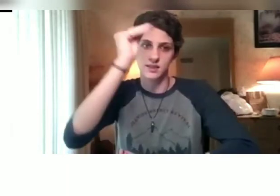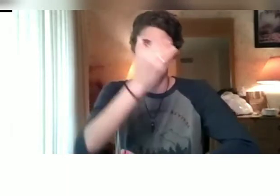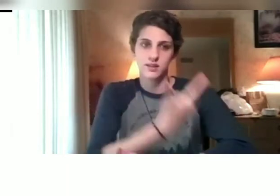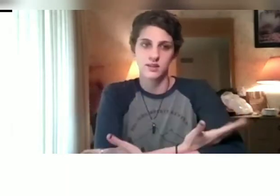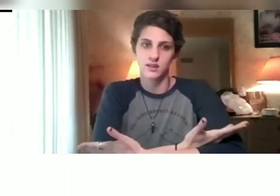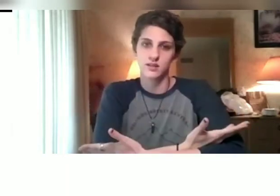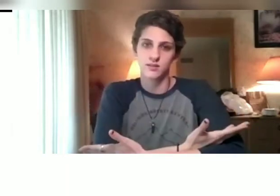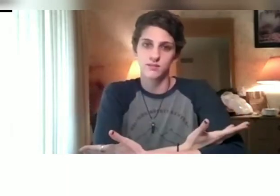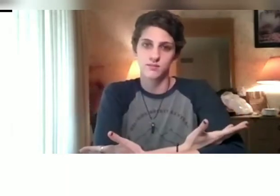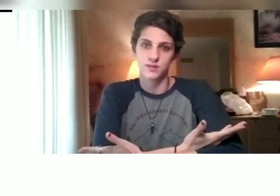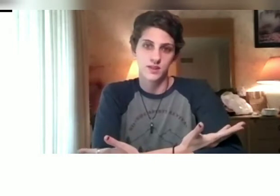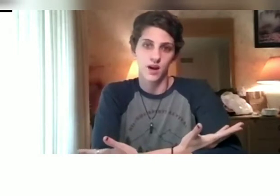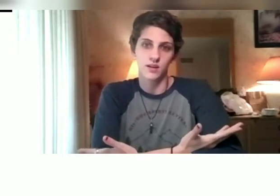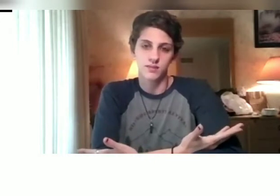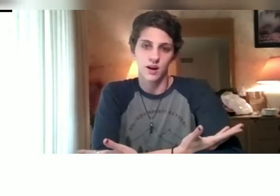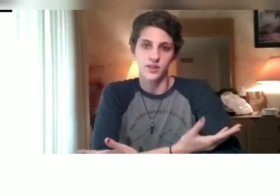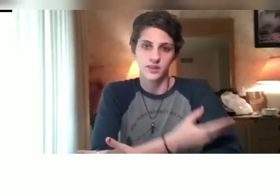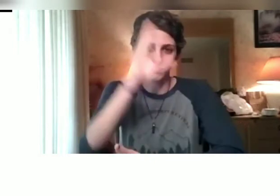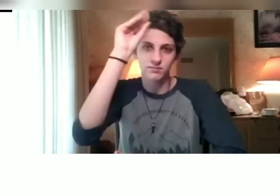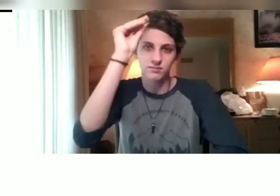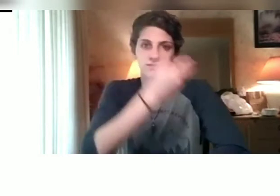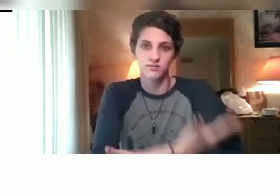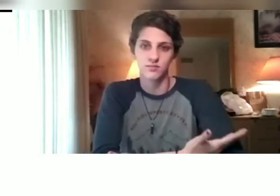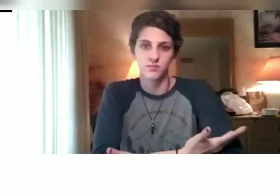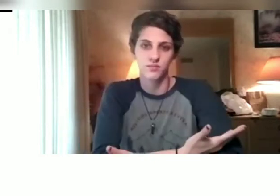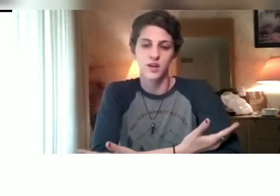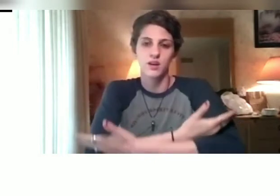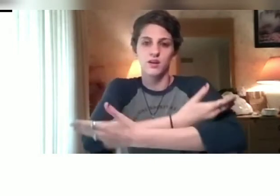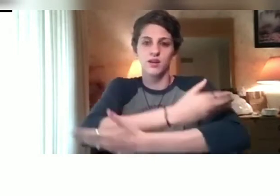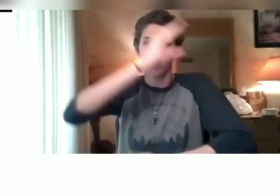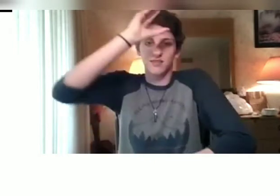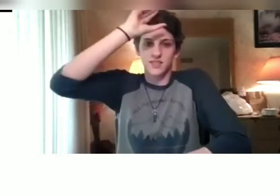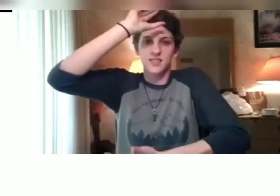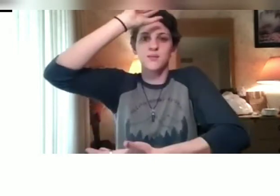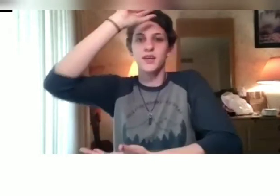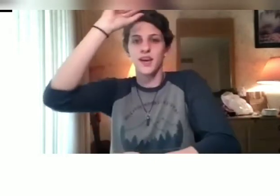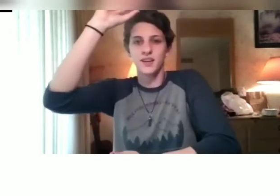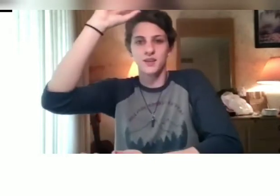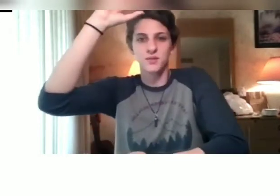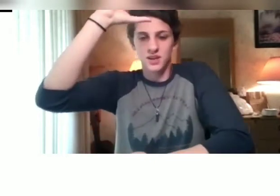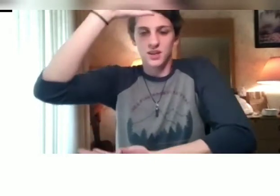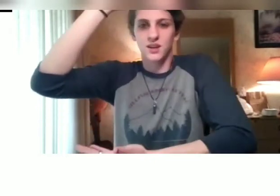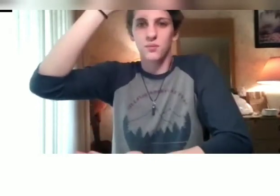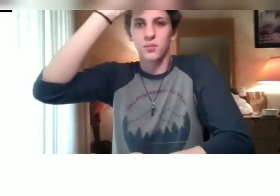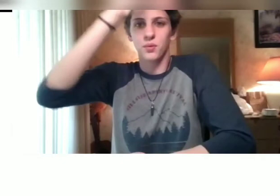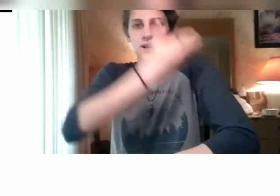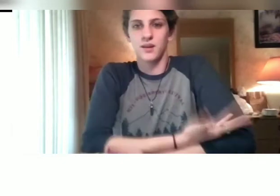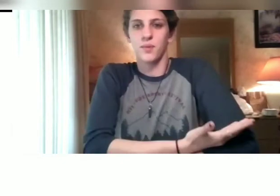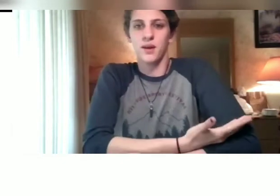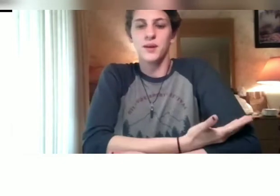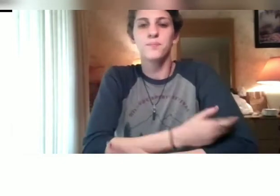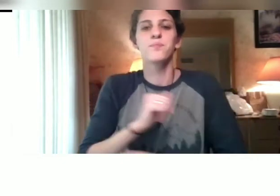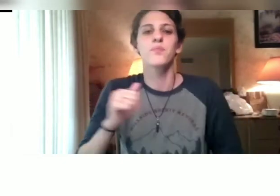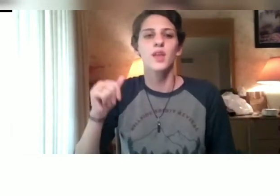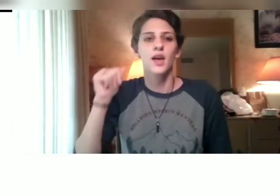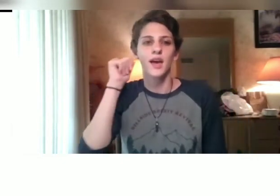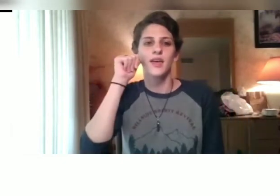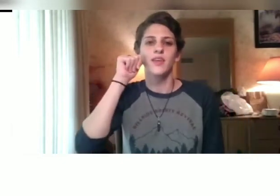is son, obviously. Can't really see me, can you? Boy,